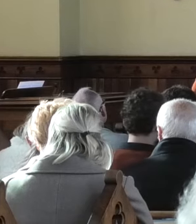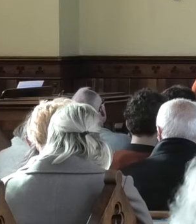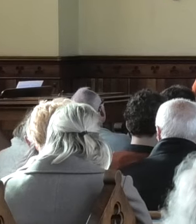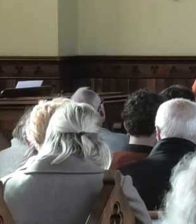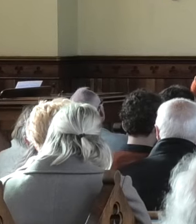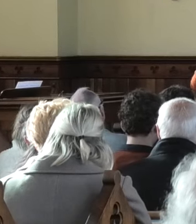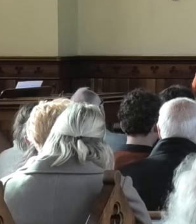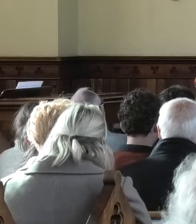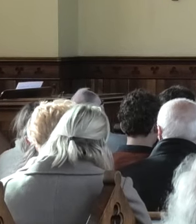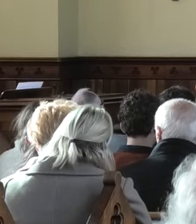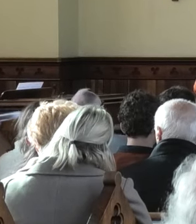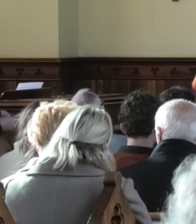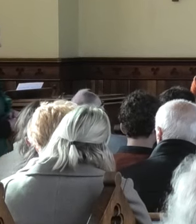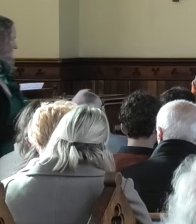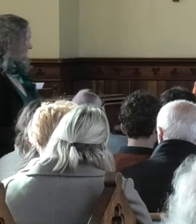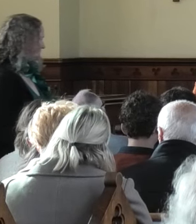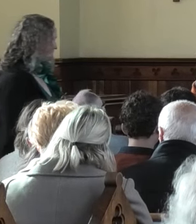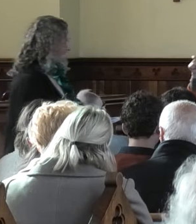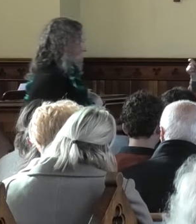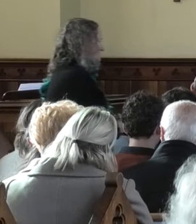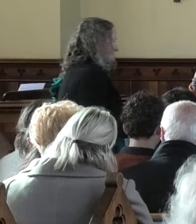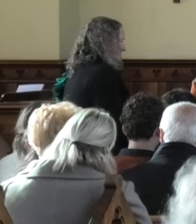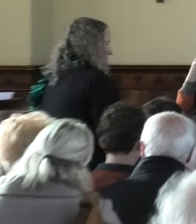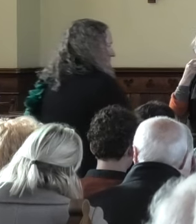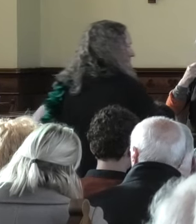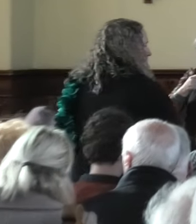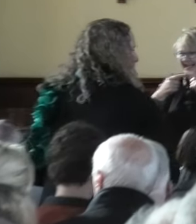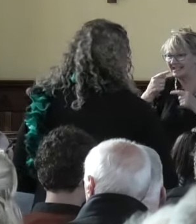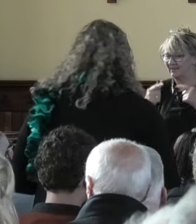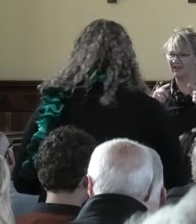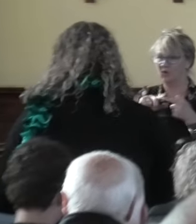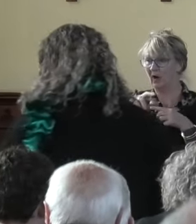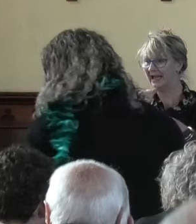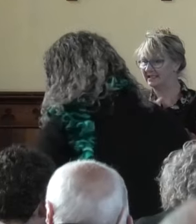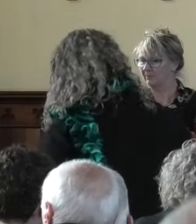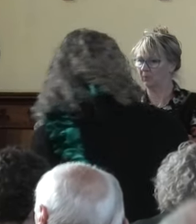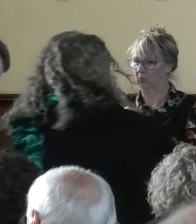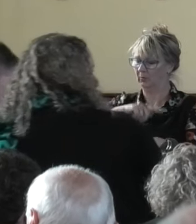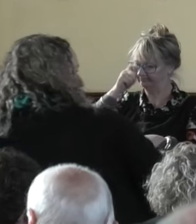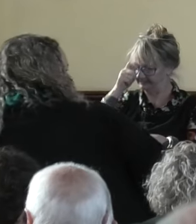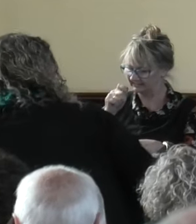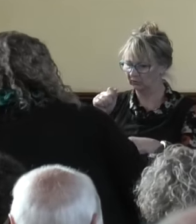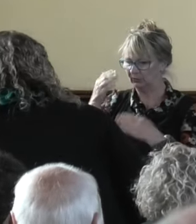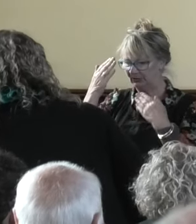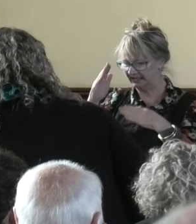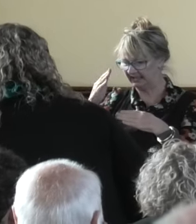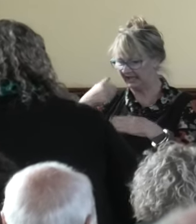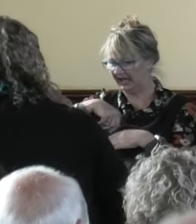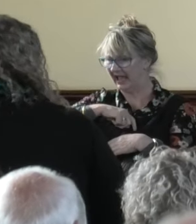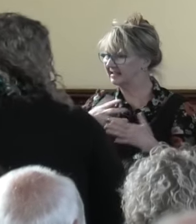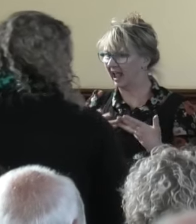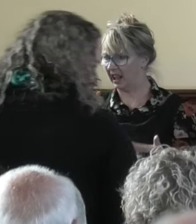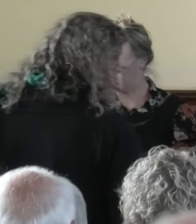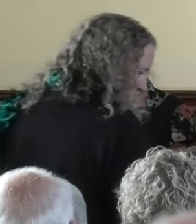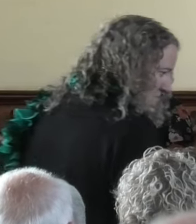could use softer euphemisms for what I've just said. For instance, we acknowledge her passing or her loss to us. But